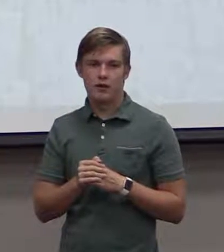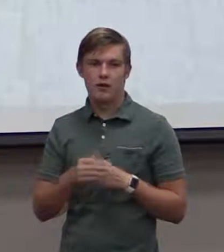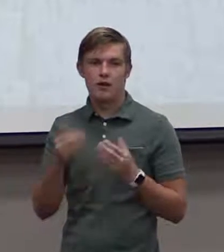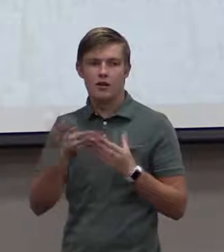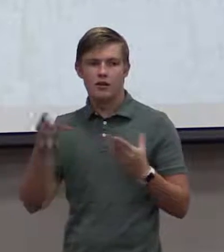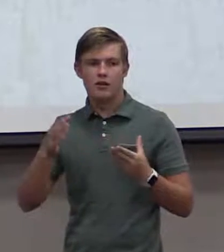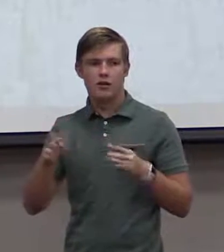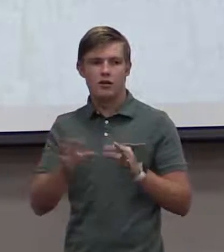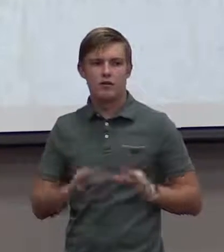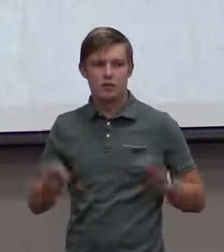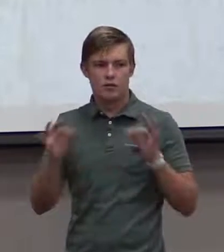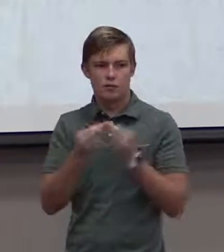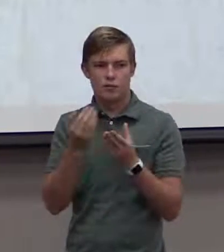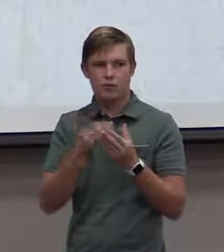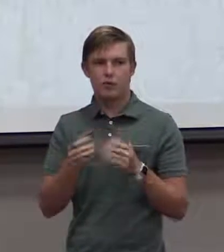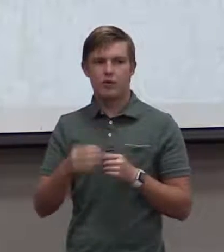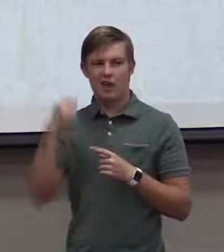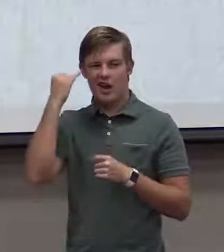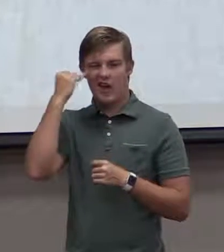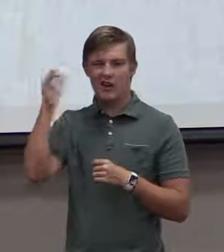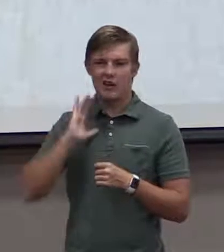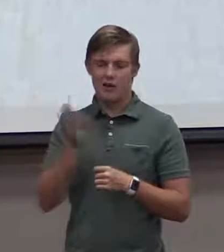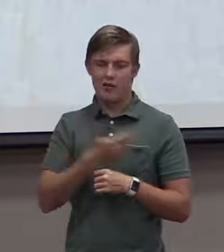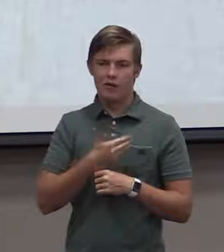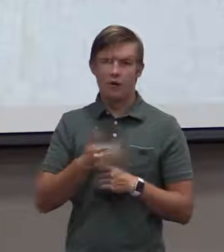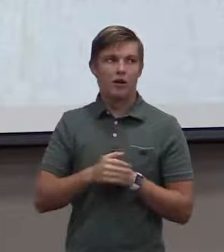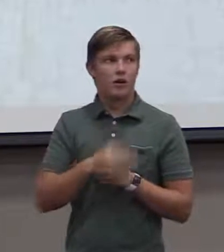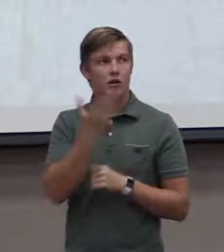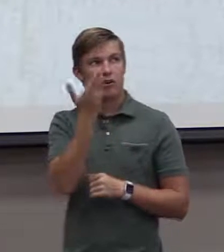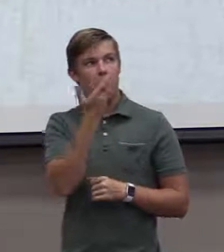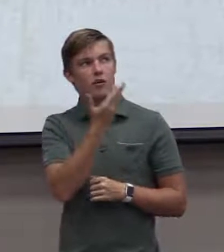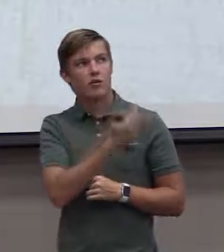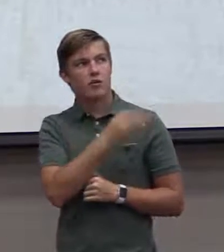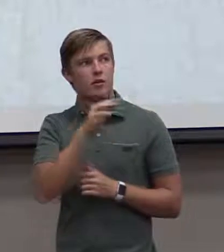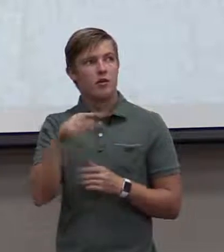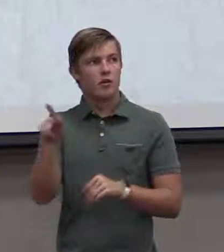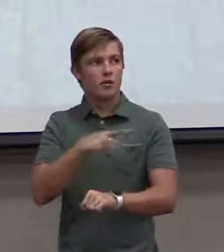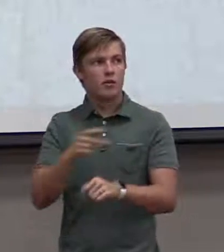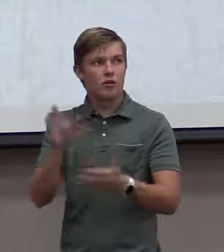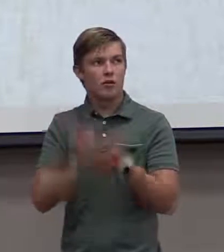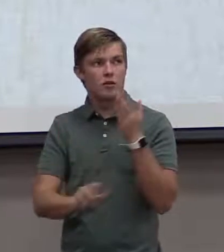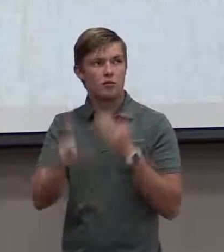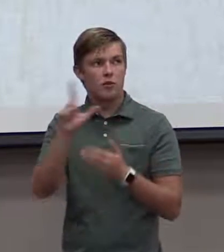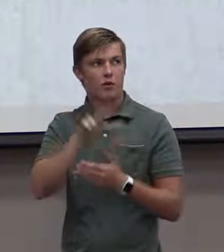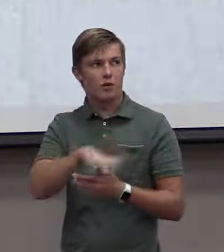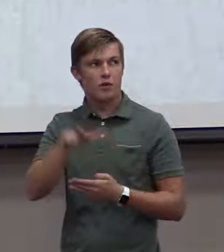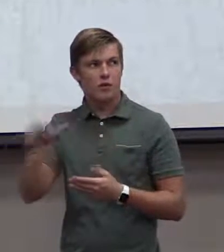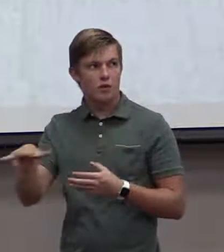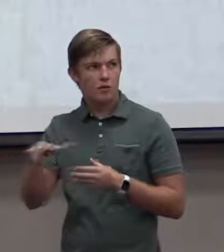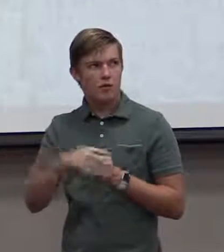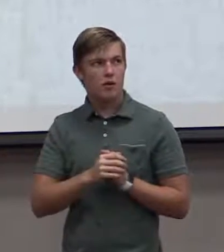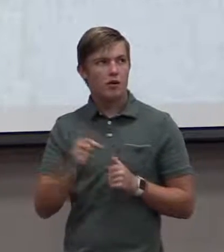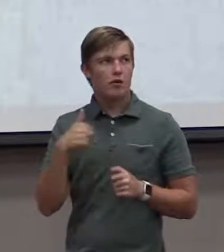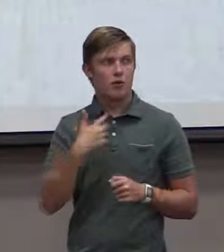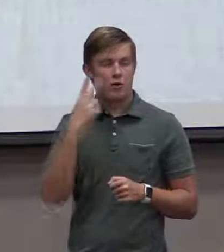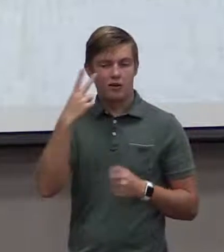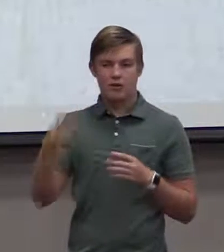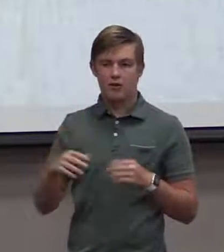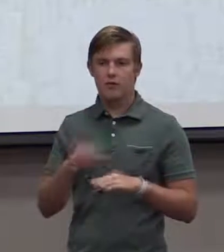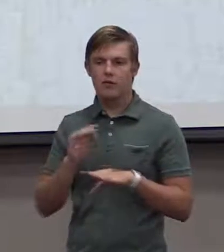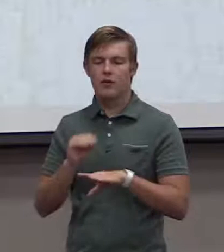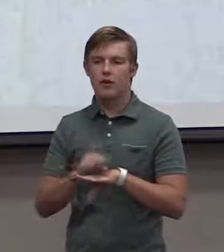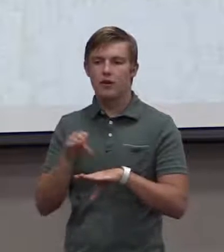conviction of ours. Psalm 133 talks about how beautiful it is when brothers dwell in unity. We're seeing the effect of unity